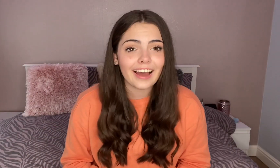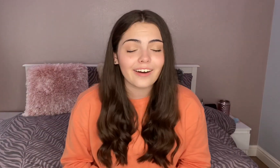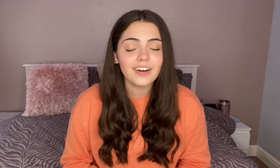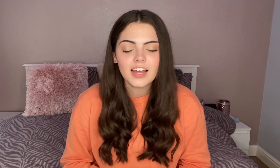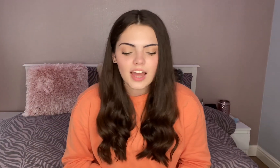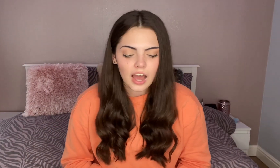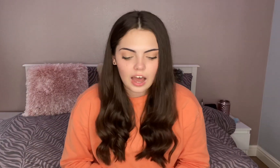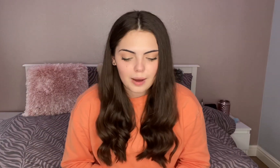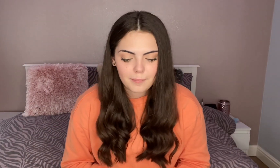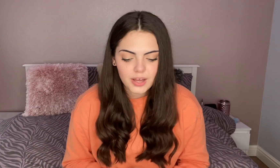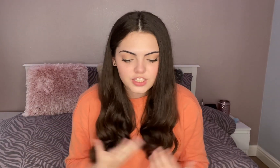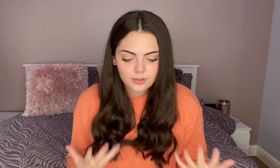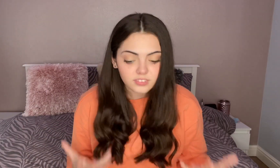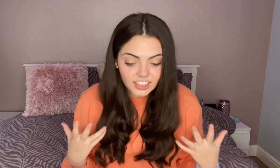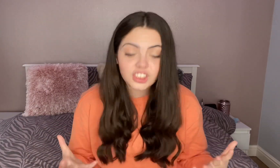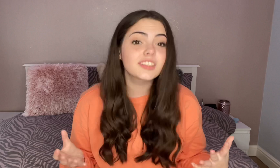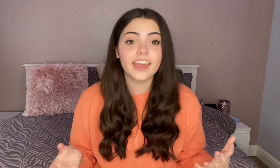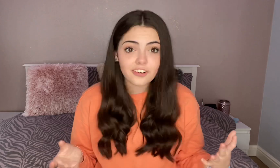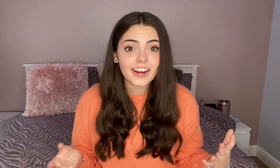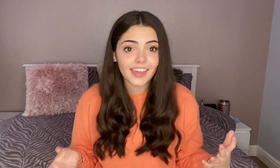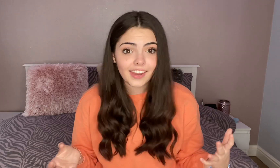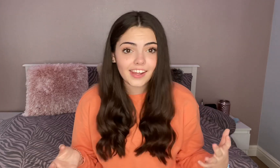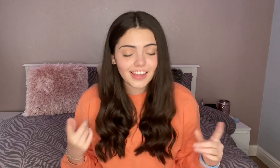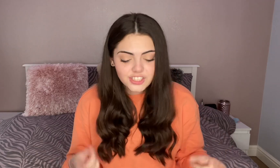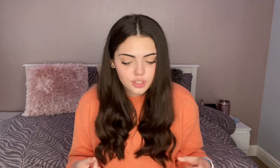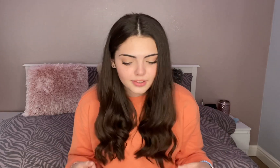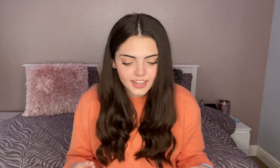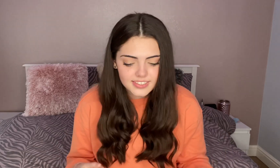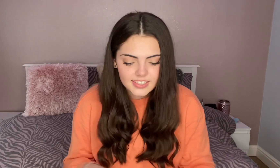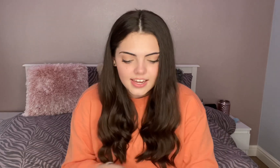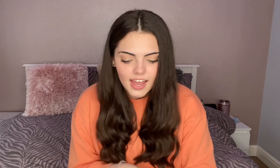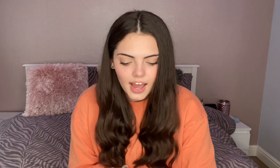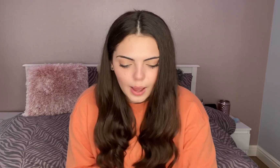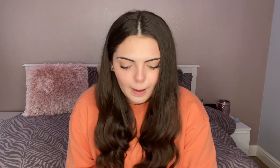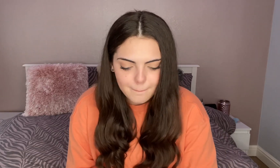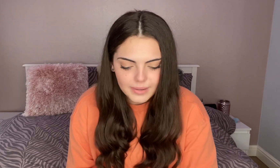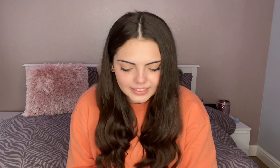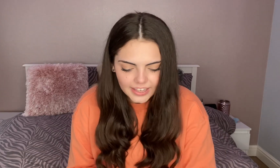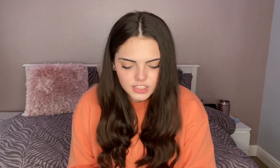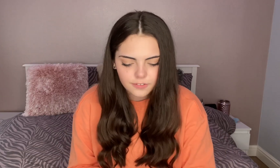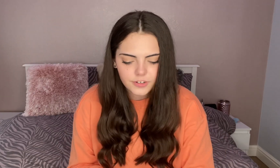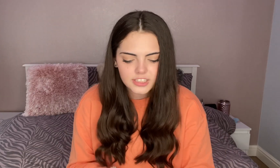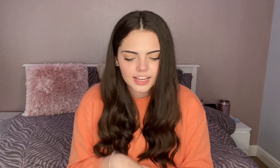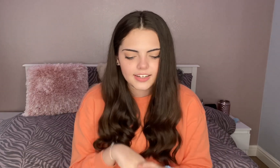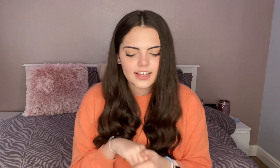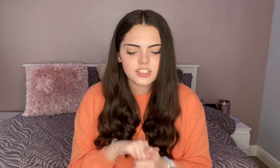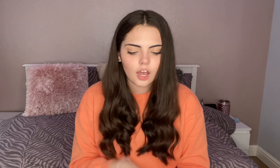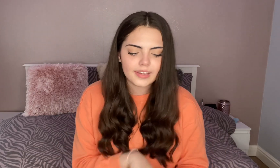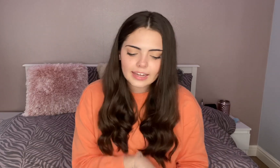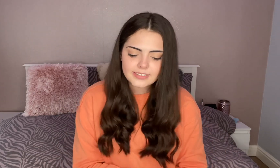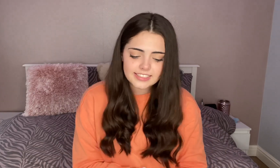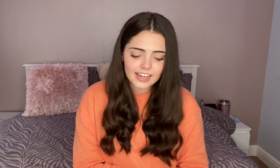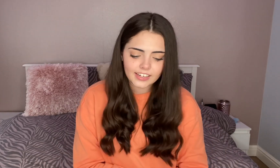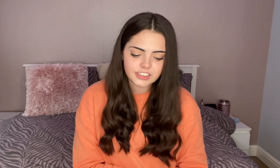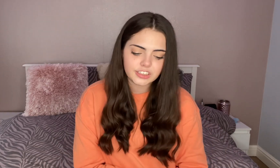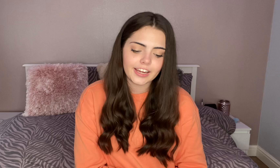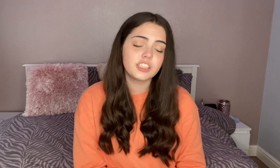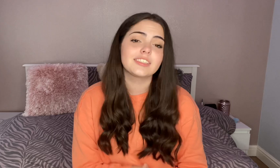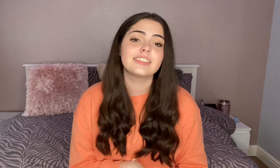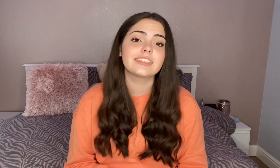out. So let's just get cracking and let's do this. But yeah, so the first line is going out tonight changes into